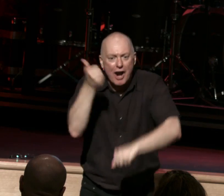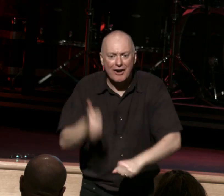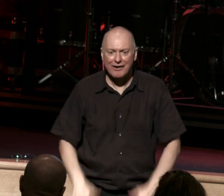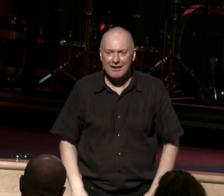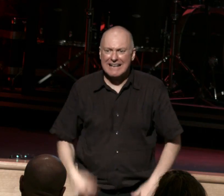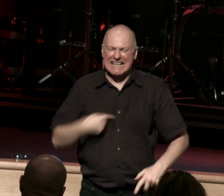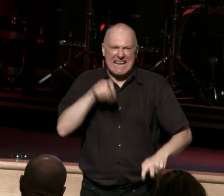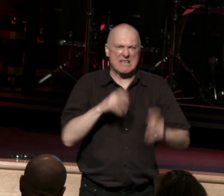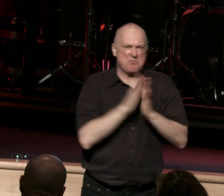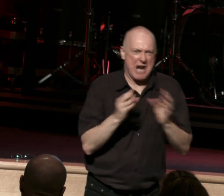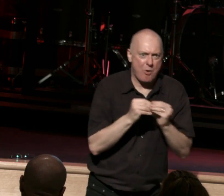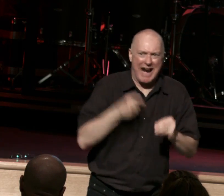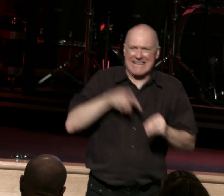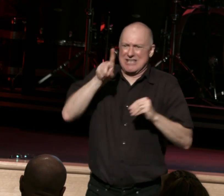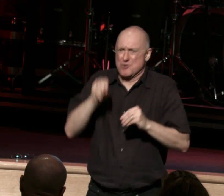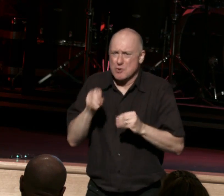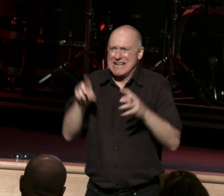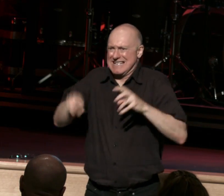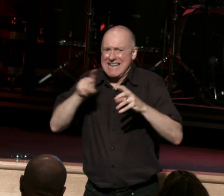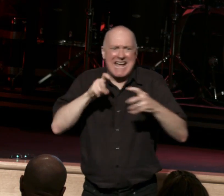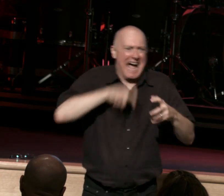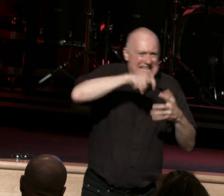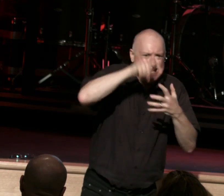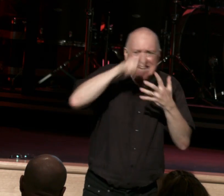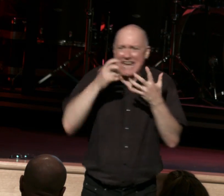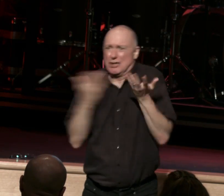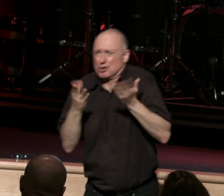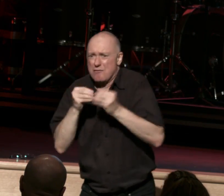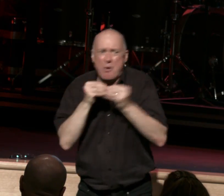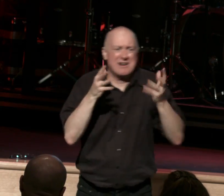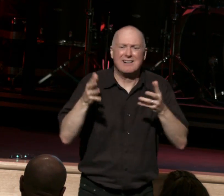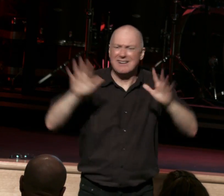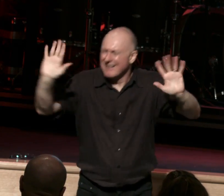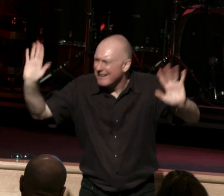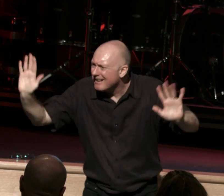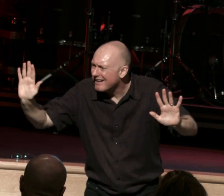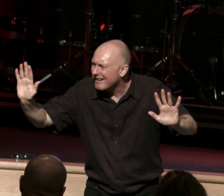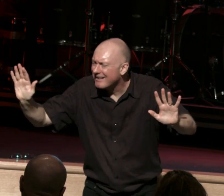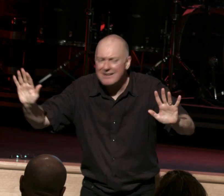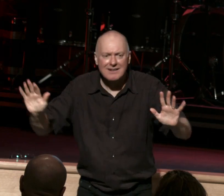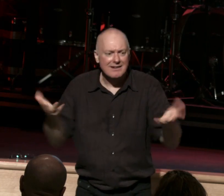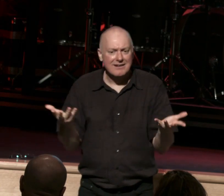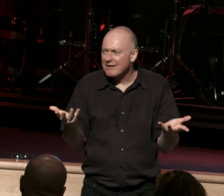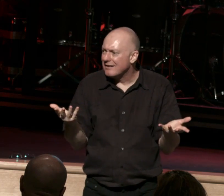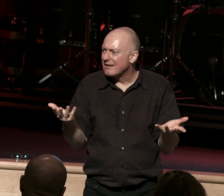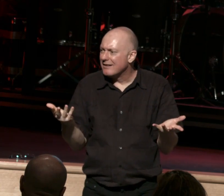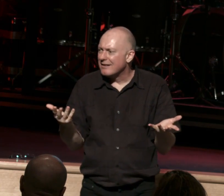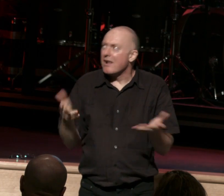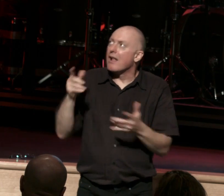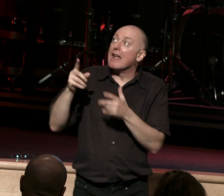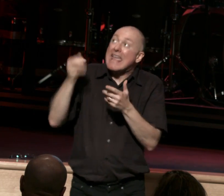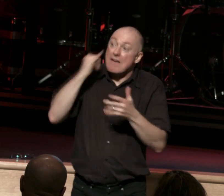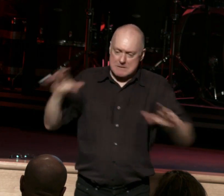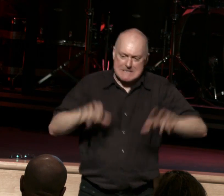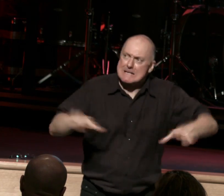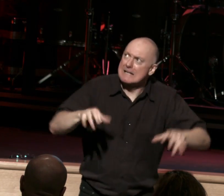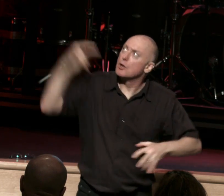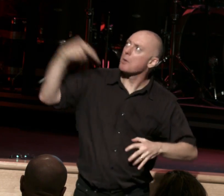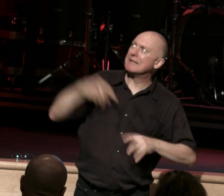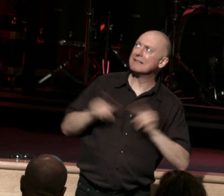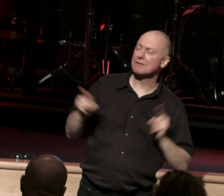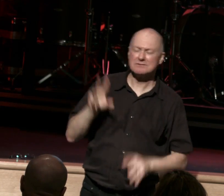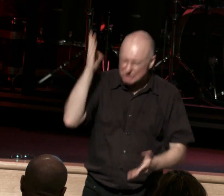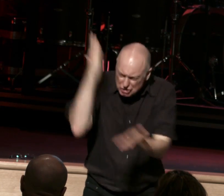trying harder. I just got to pray more. I just got to do more stuff. I just got to do this. I got to serve the Lord. And in a sense, you're trying to do that because you think God's going to look at you